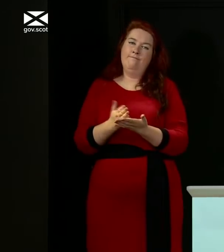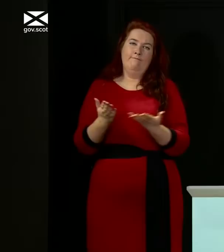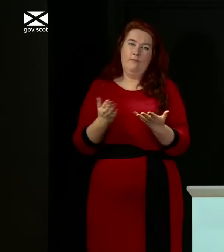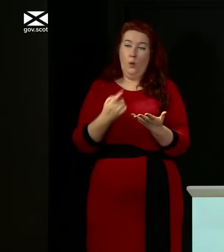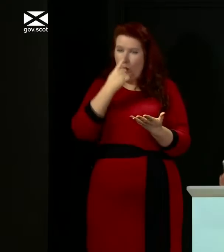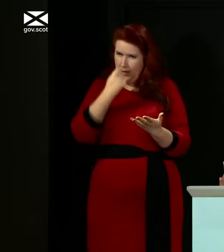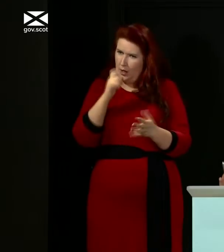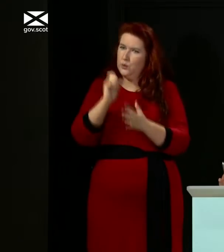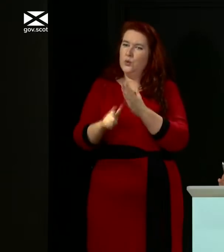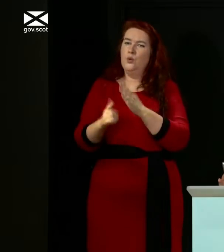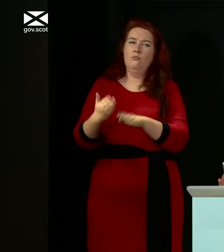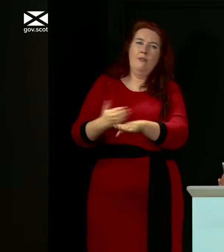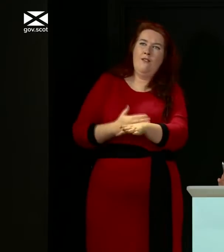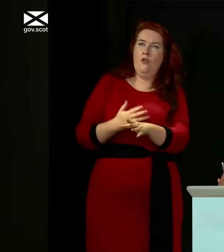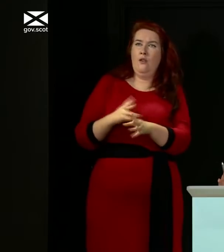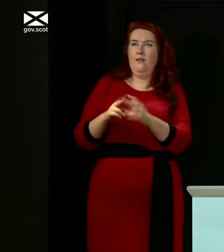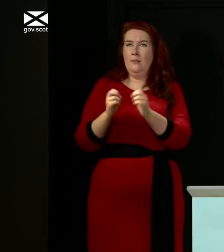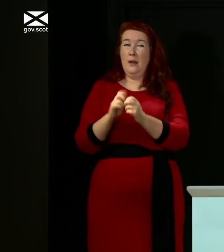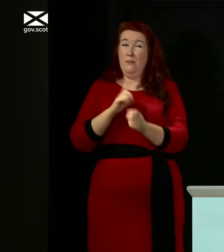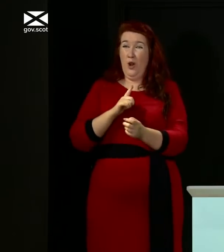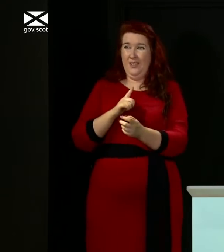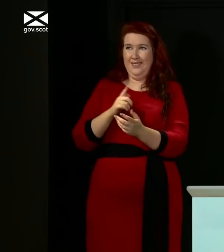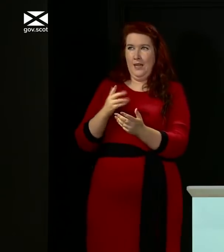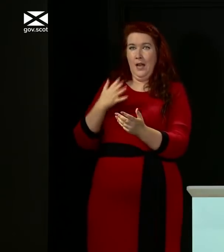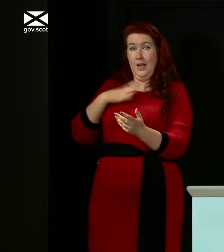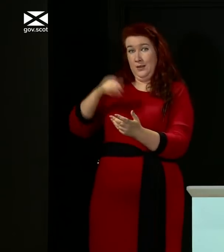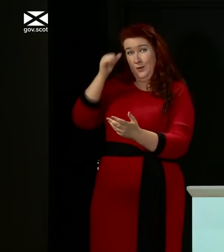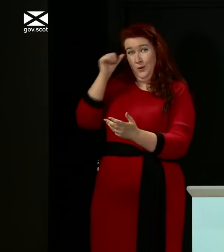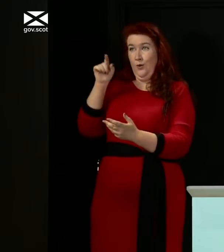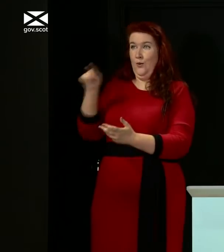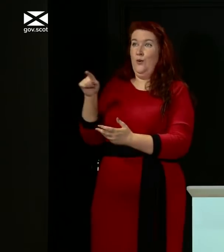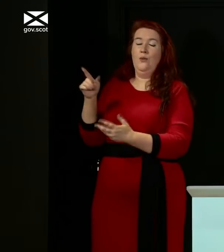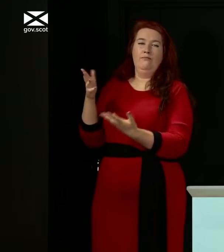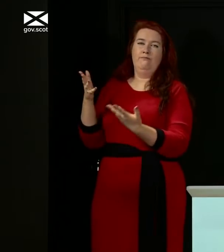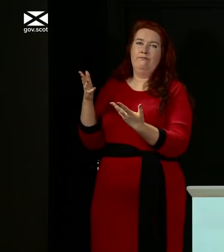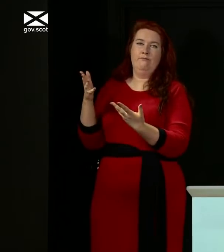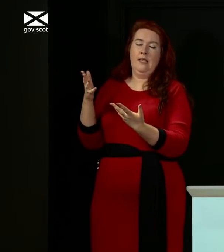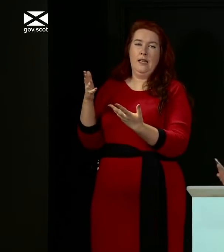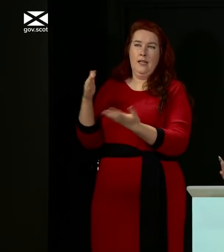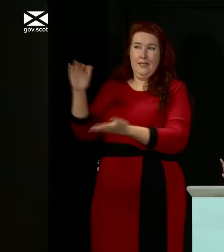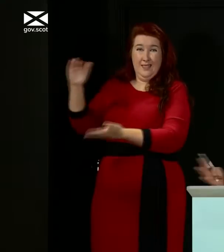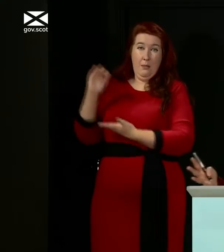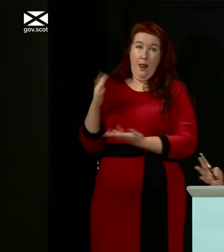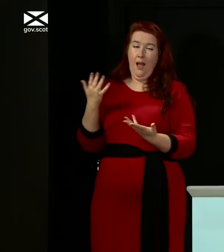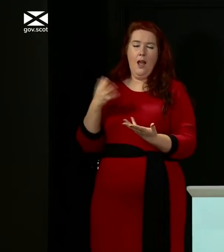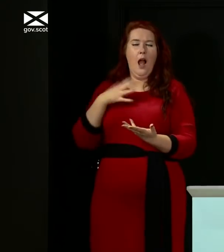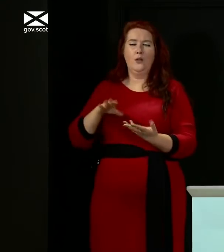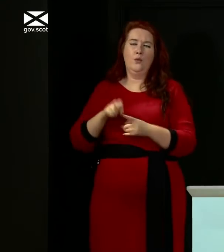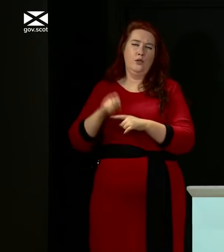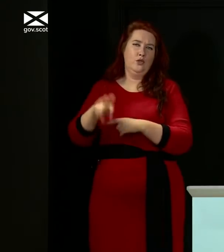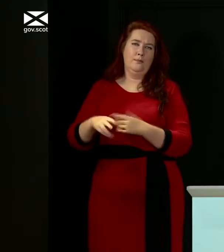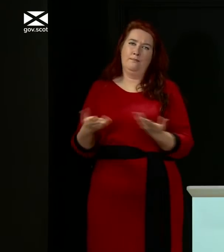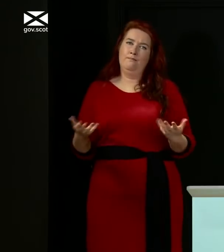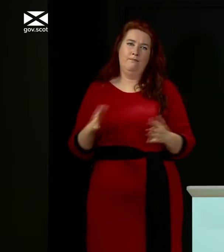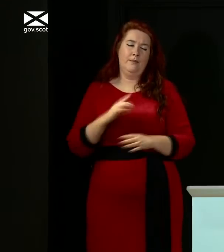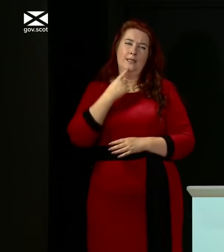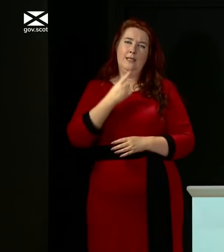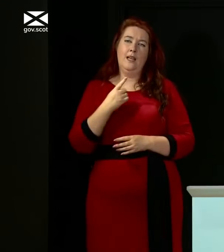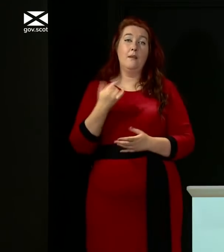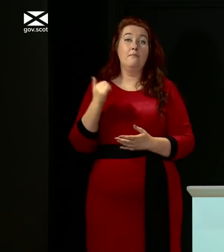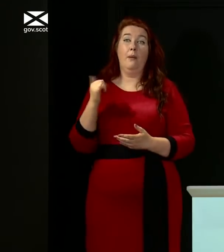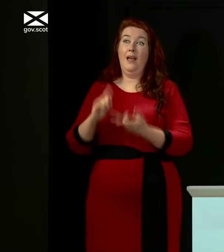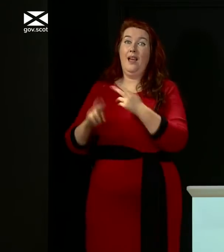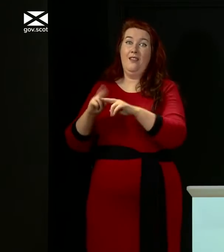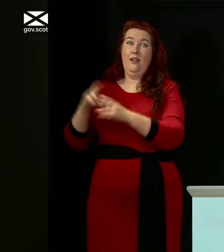can do that before having the certainty on the supplies, I think we'd be putting the cart before the horse. And then running the risk, if the supplies don't come through,